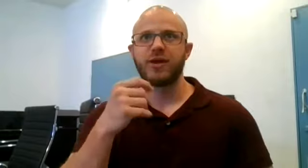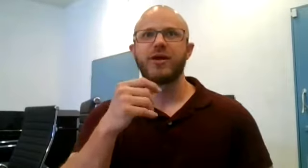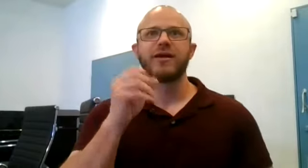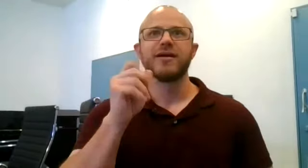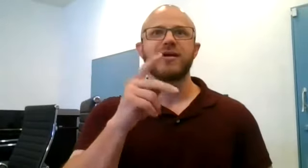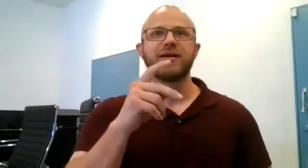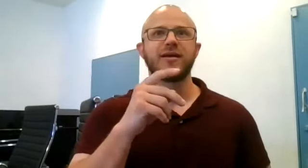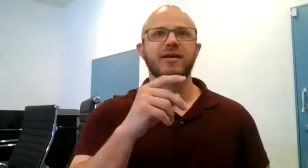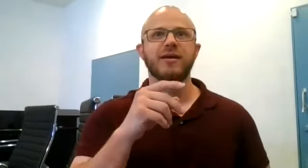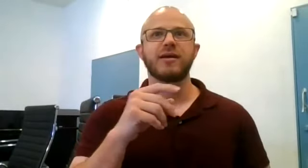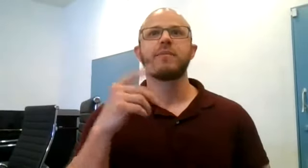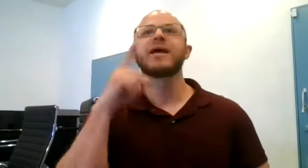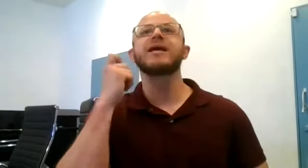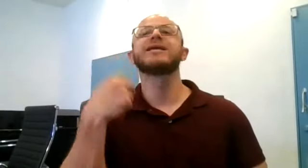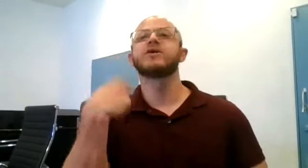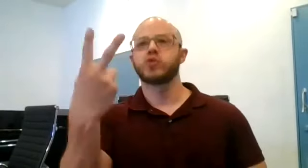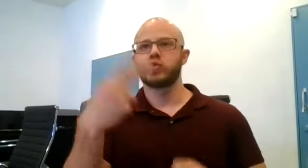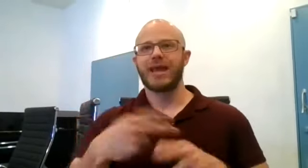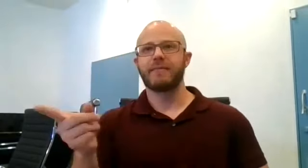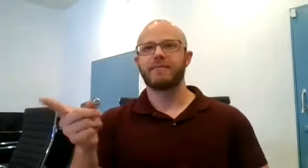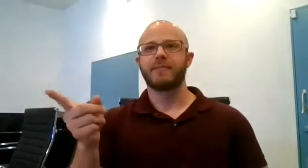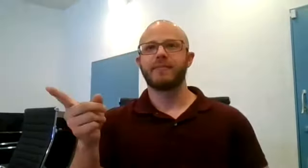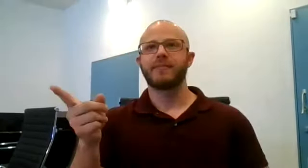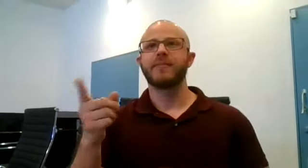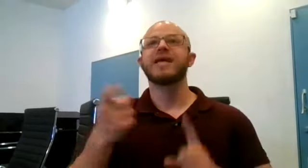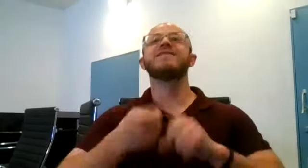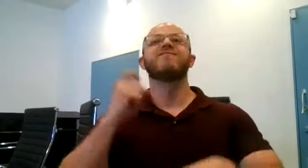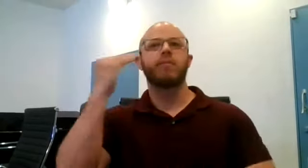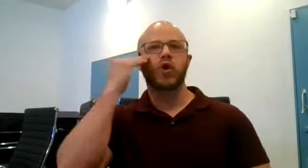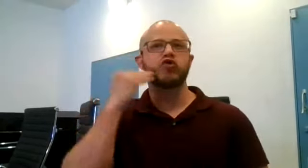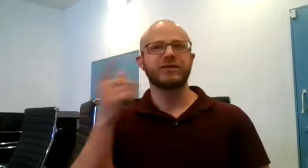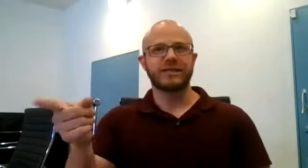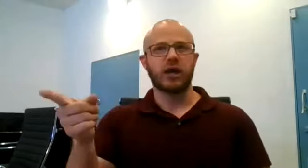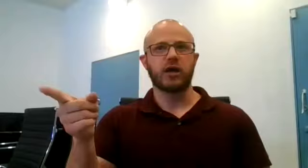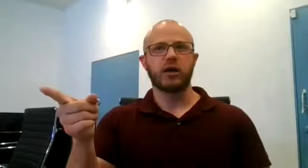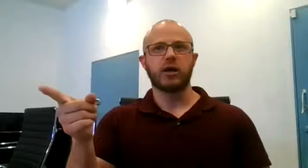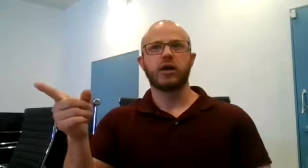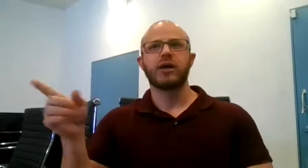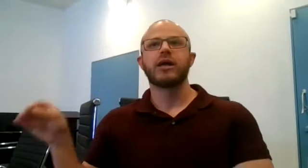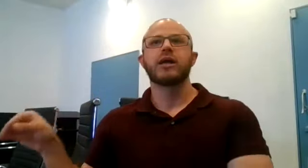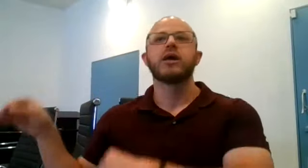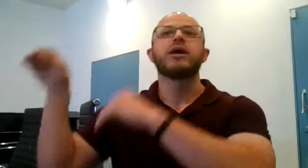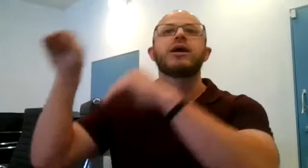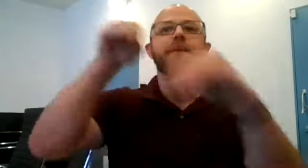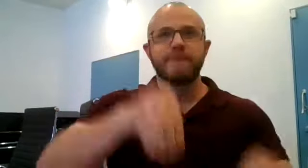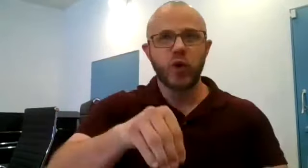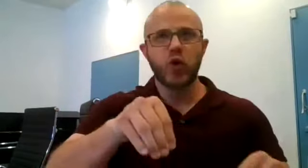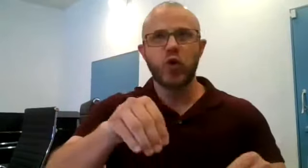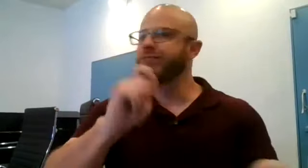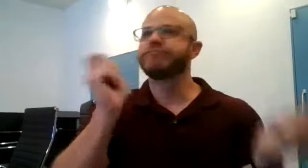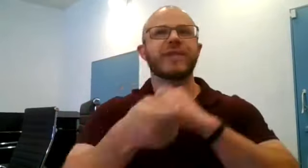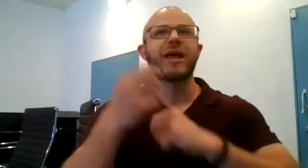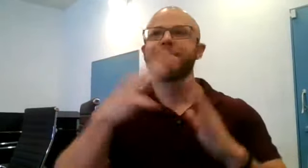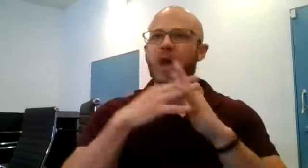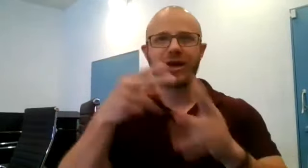Why is he using this or this? I'm confused about that. Oh, so he has two names, sorry. Oh, he's from Korea. So he moved here,